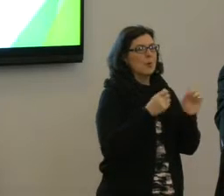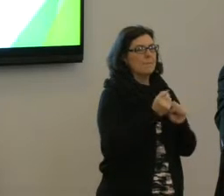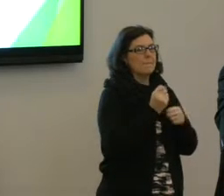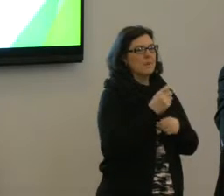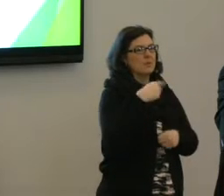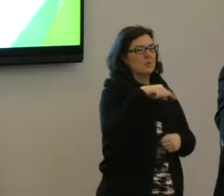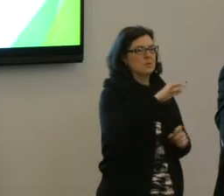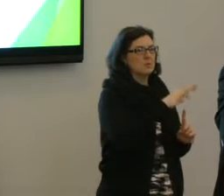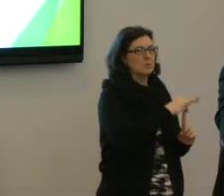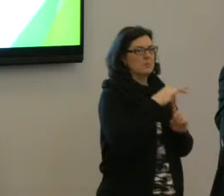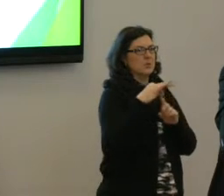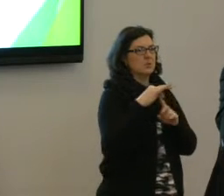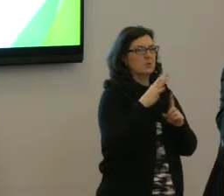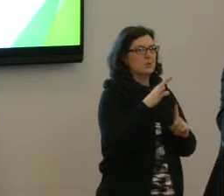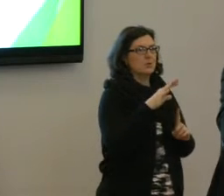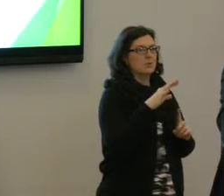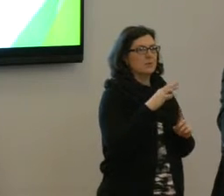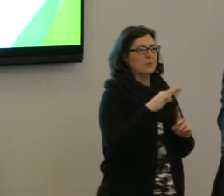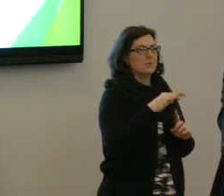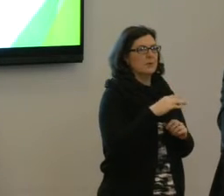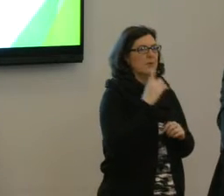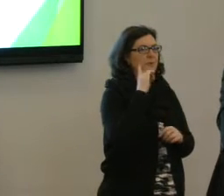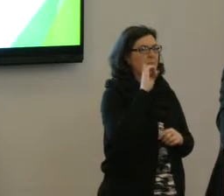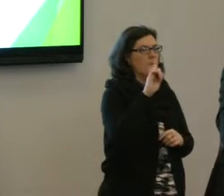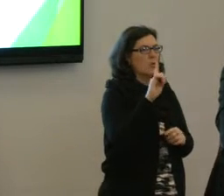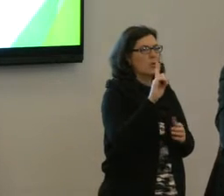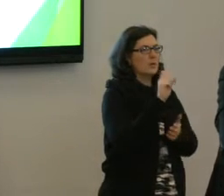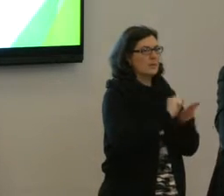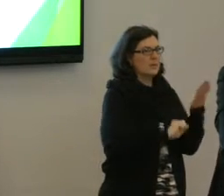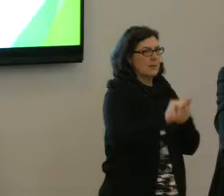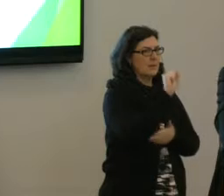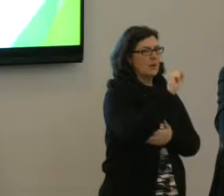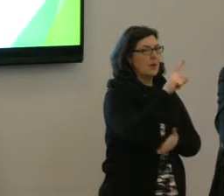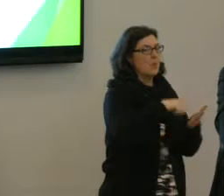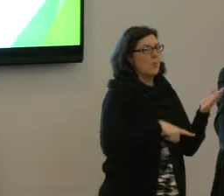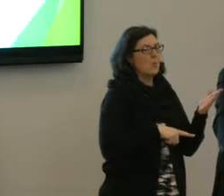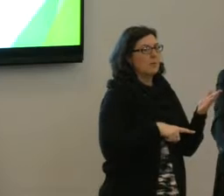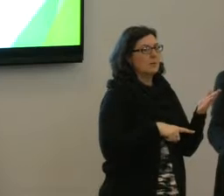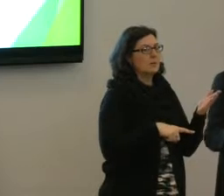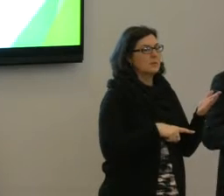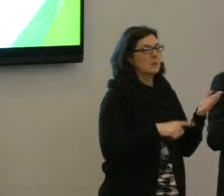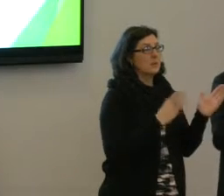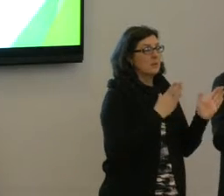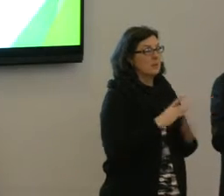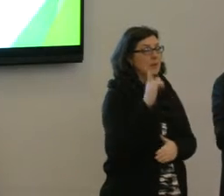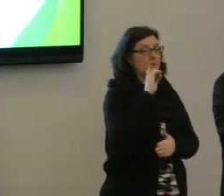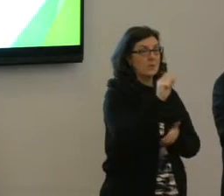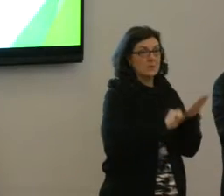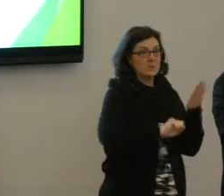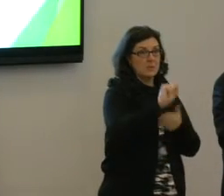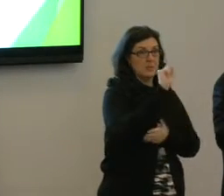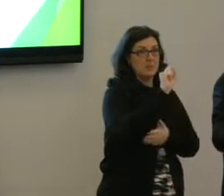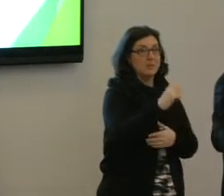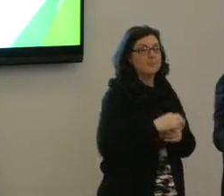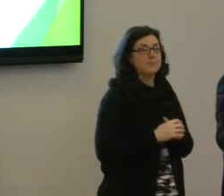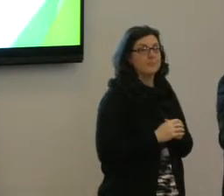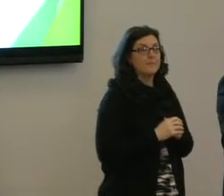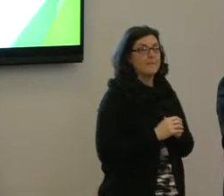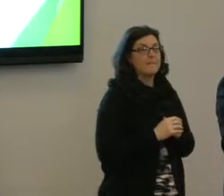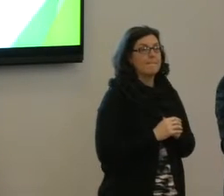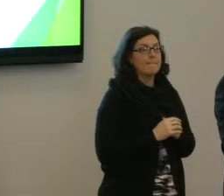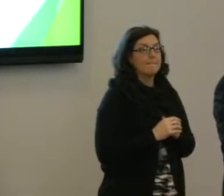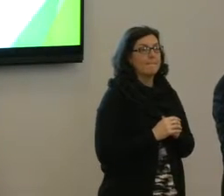you unique? For the seminary, what's the kind of brand that the seminary does? And I've got a feel for that today about some